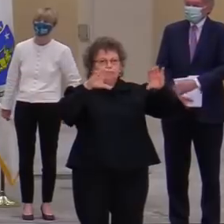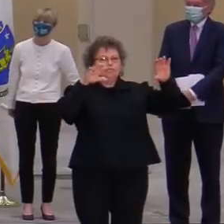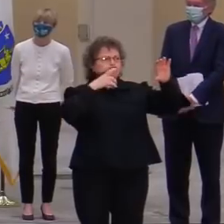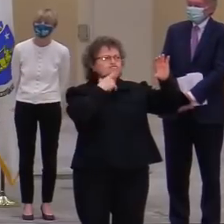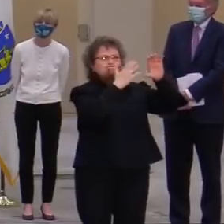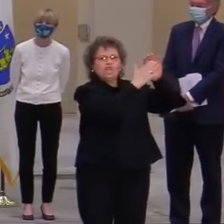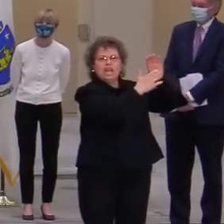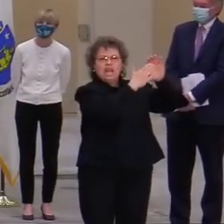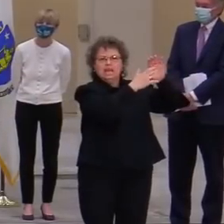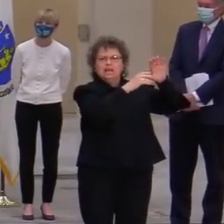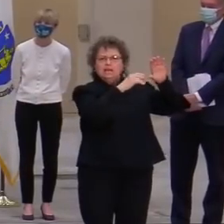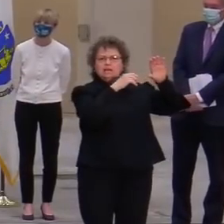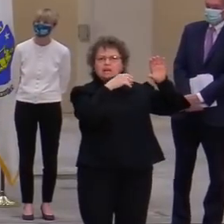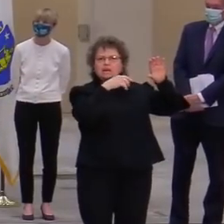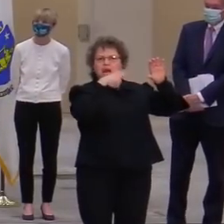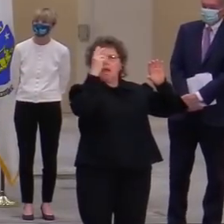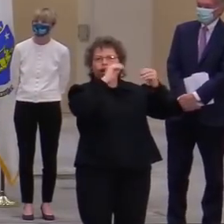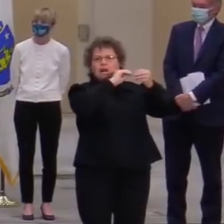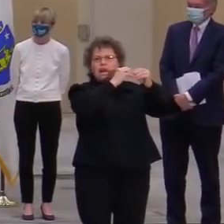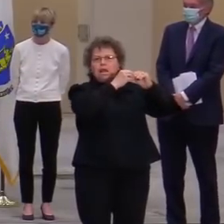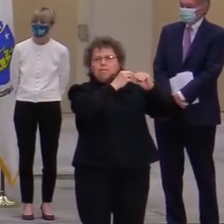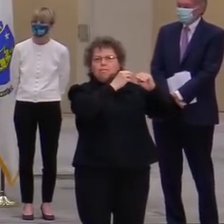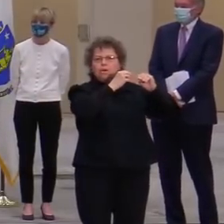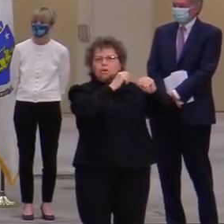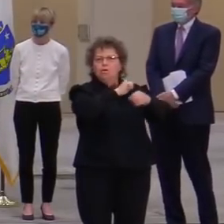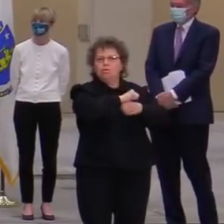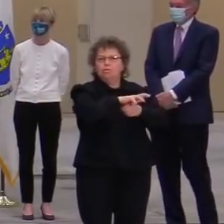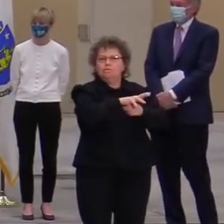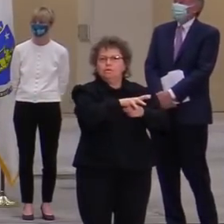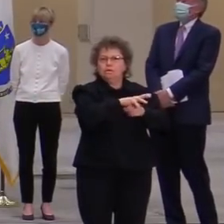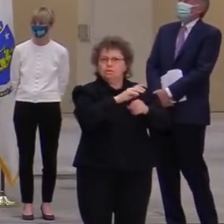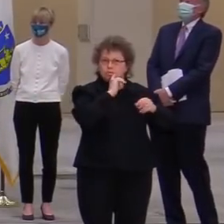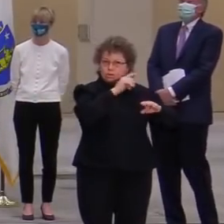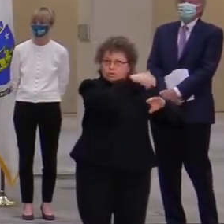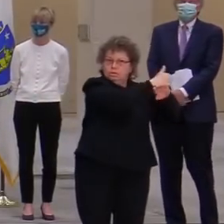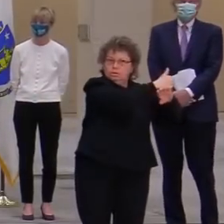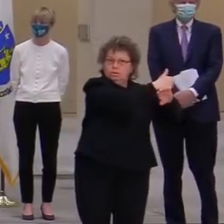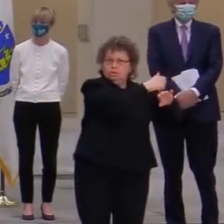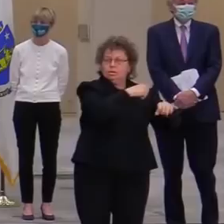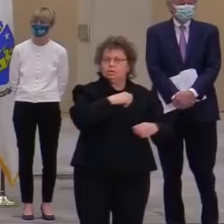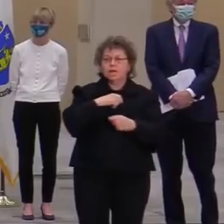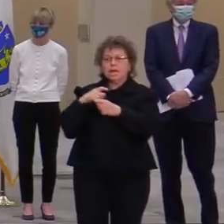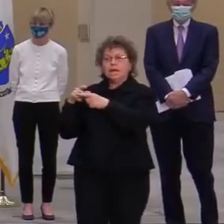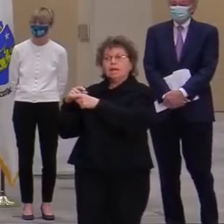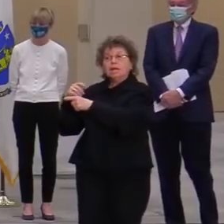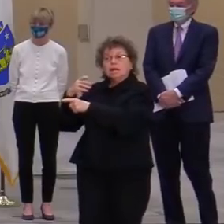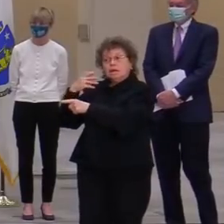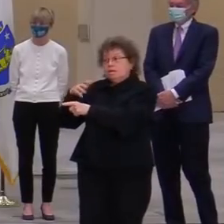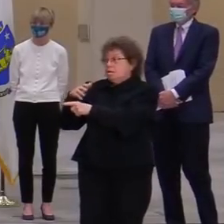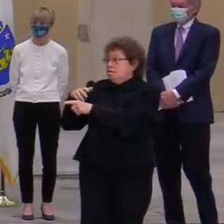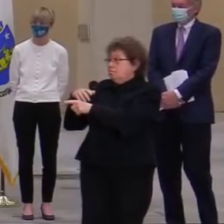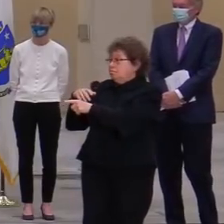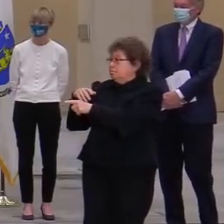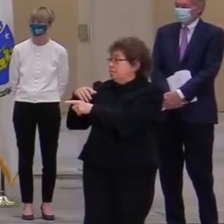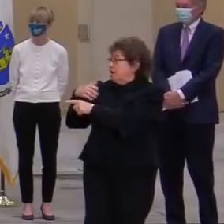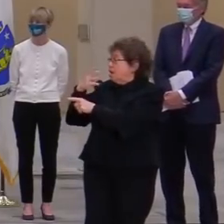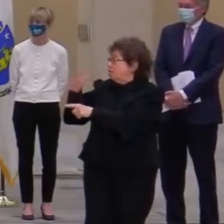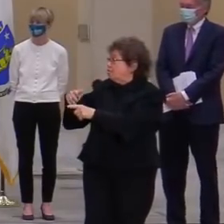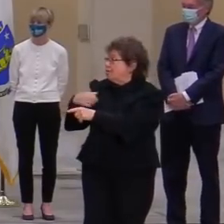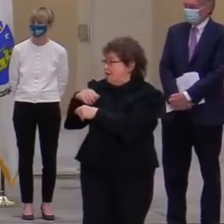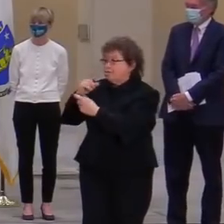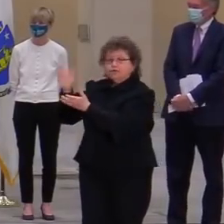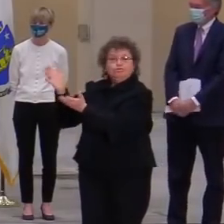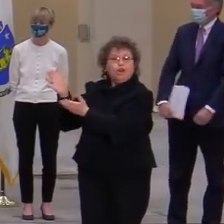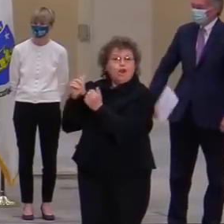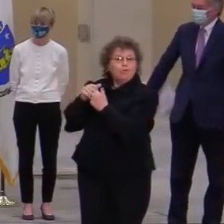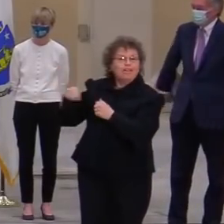Something like this kind of a program, that's a conversation we can certainly have with these folks. I don't know how many other sites will have a chance to